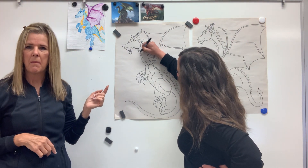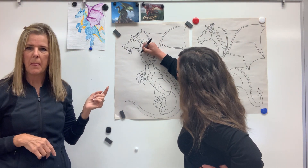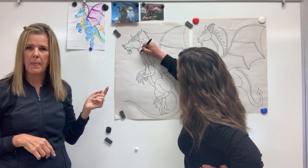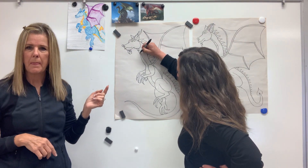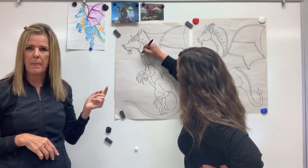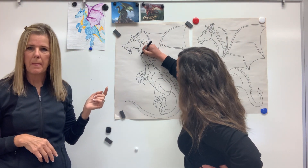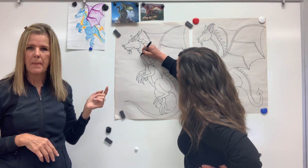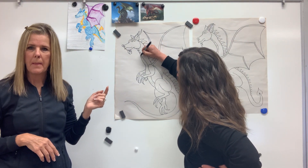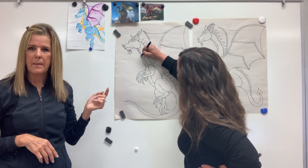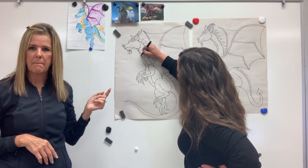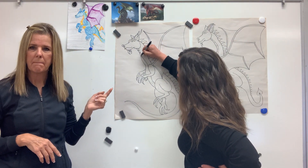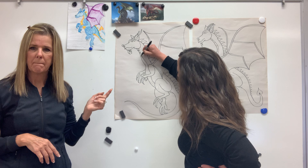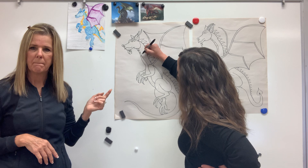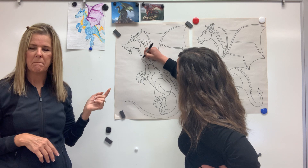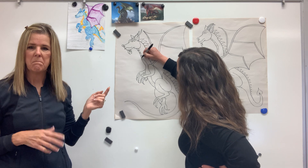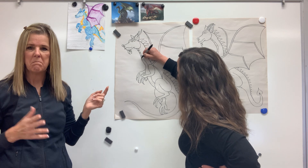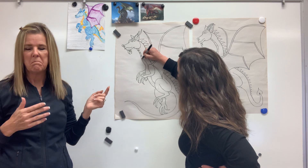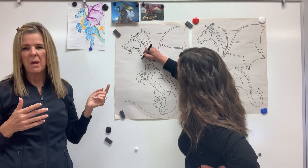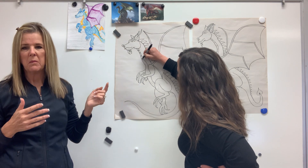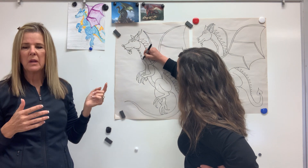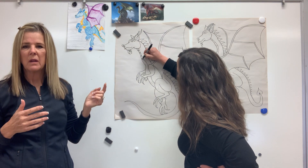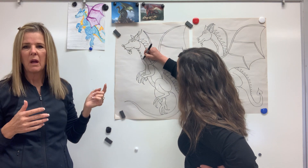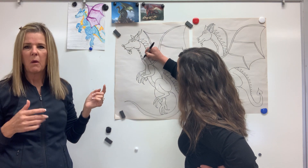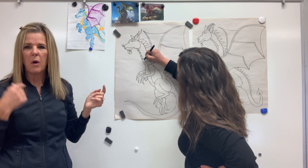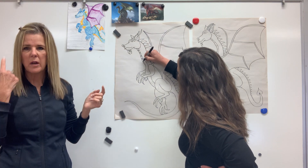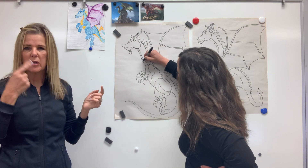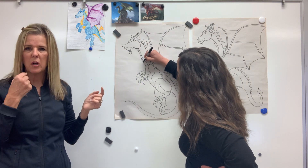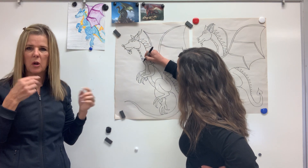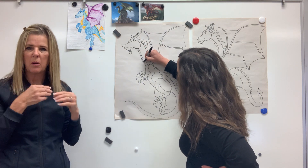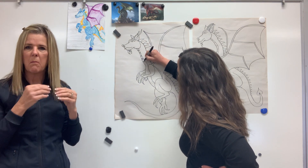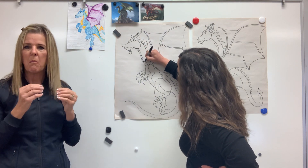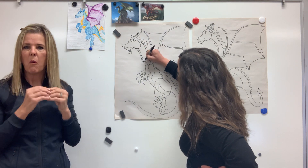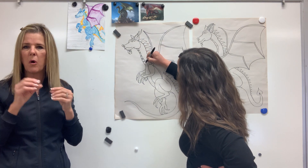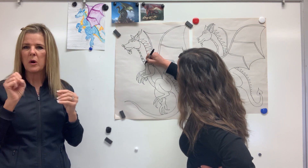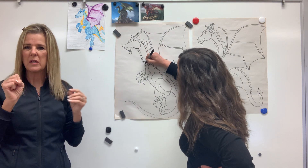I just wanna do like angle lines or something. Maybe I want it to look more spiky.